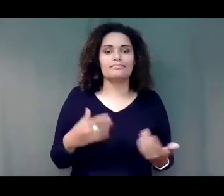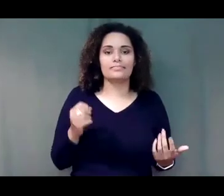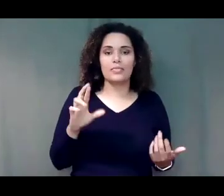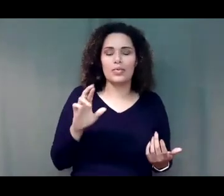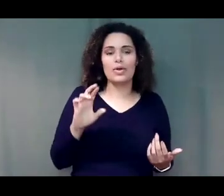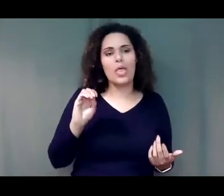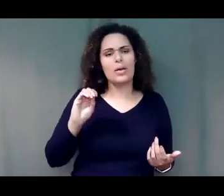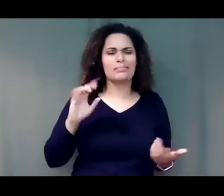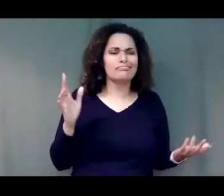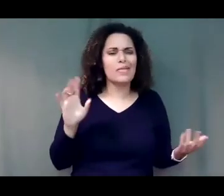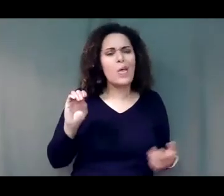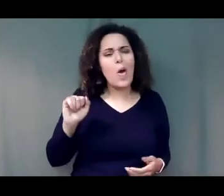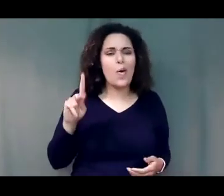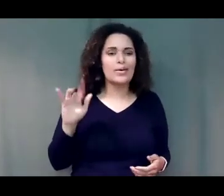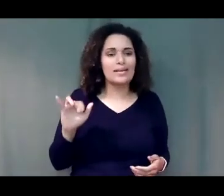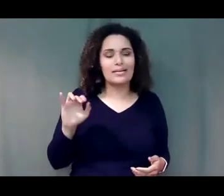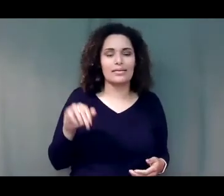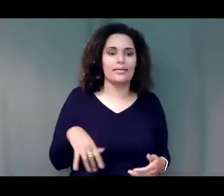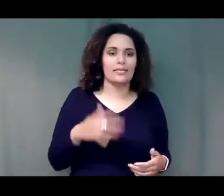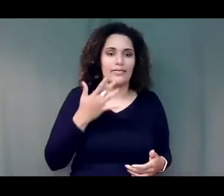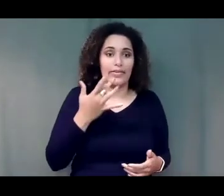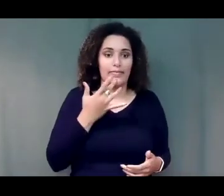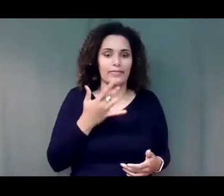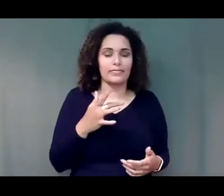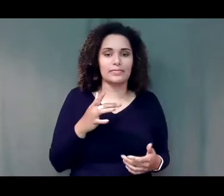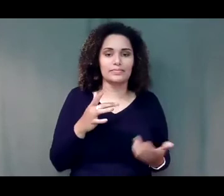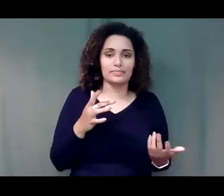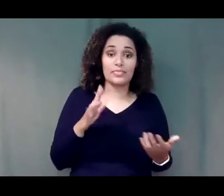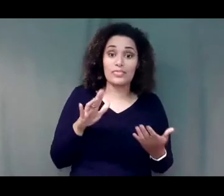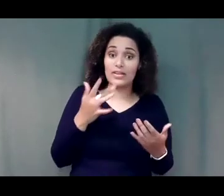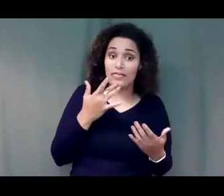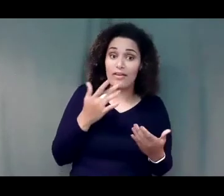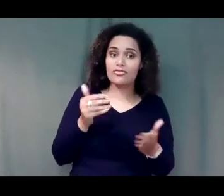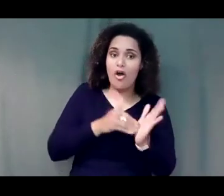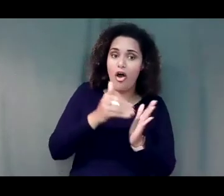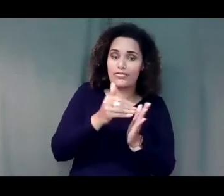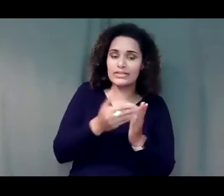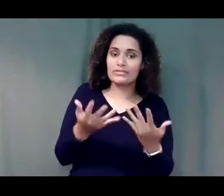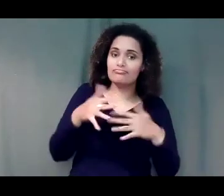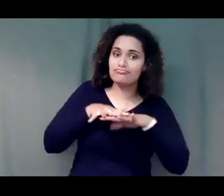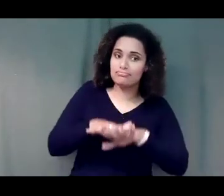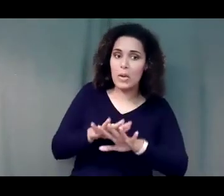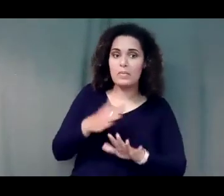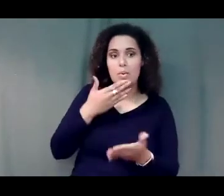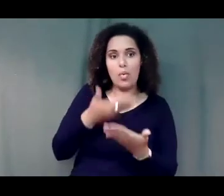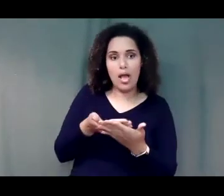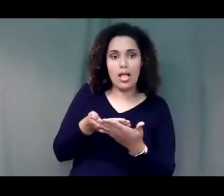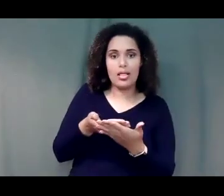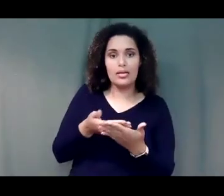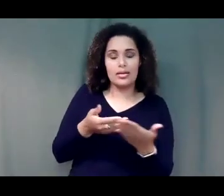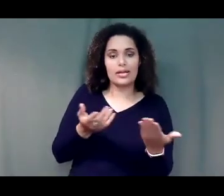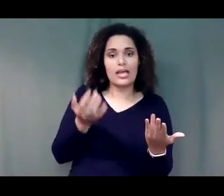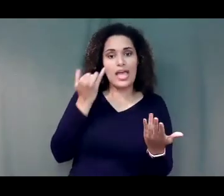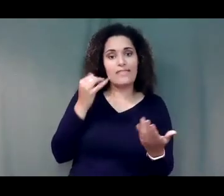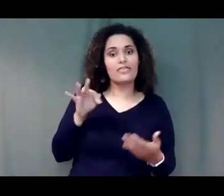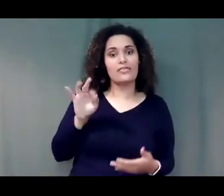oakiness. But so those flavors often integrate pretty well as long as you ferment